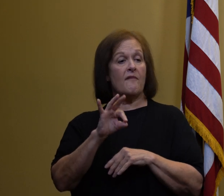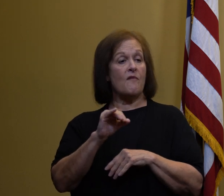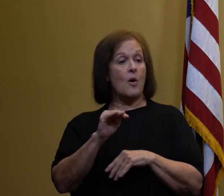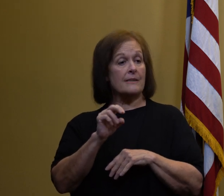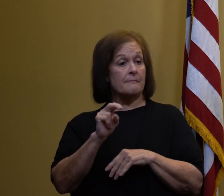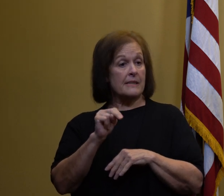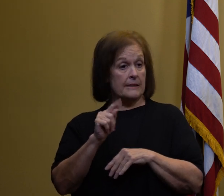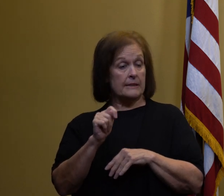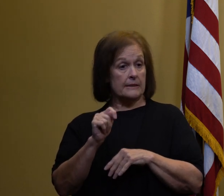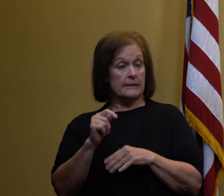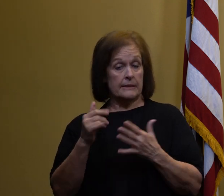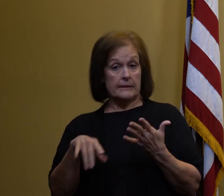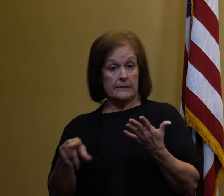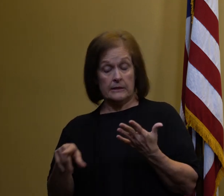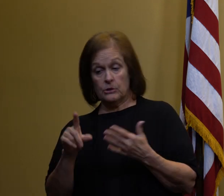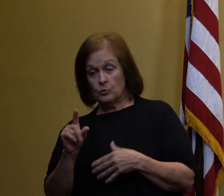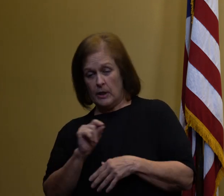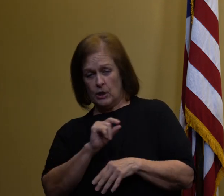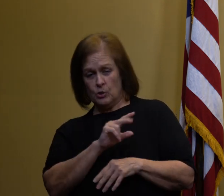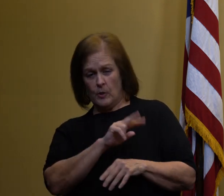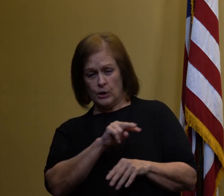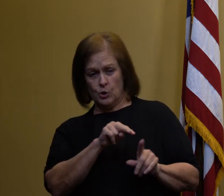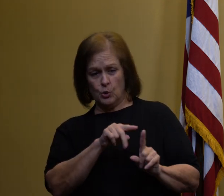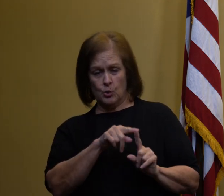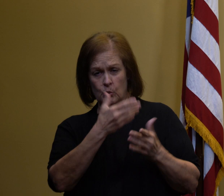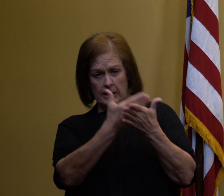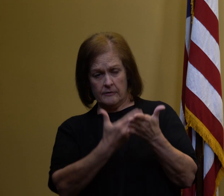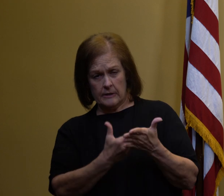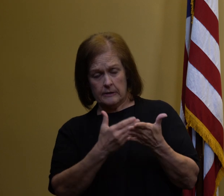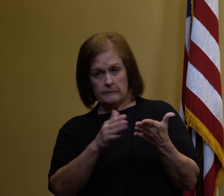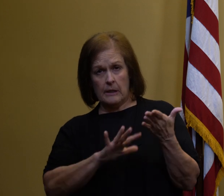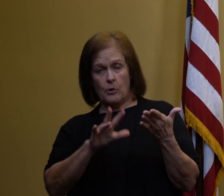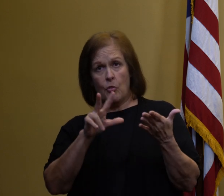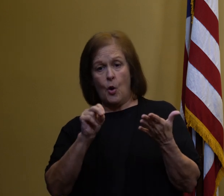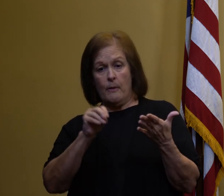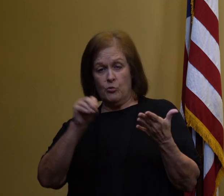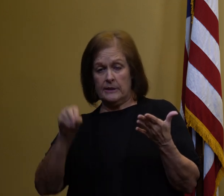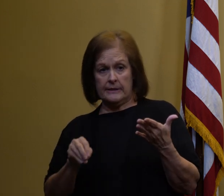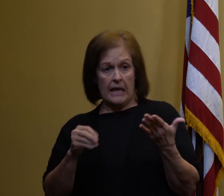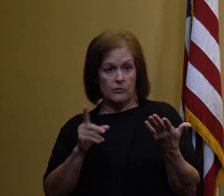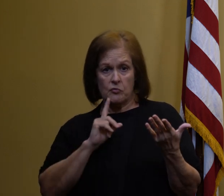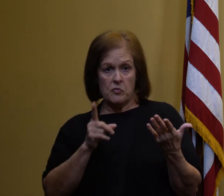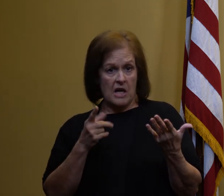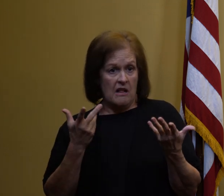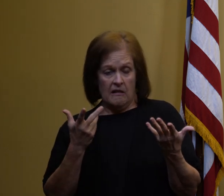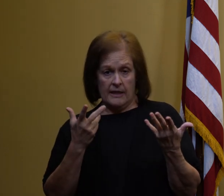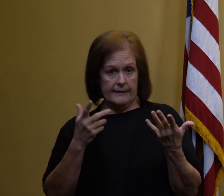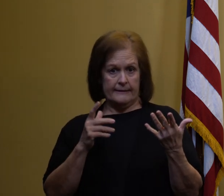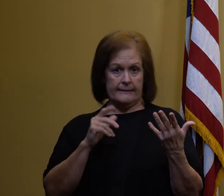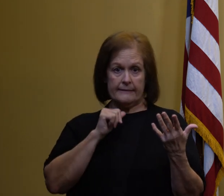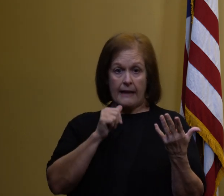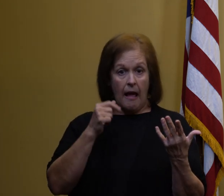to surpass 2022 stats by nearly 30%. Nothing to shake a stick